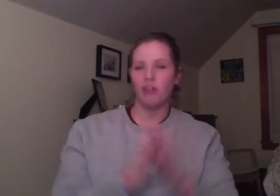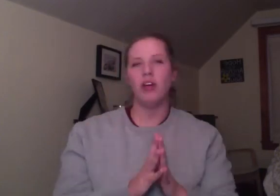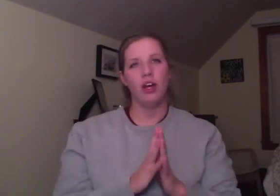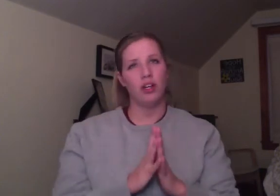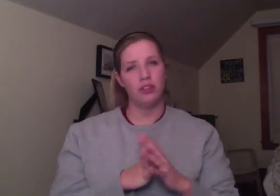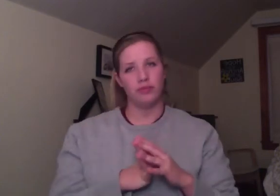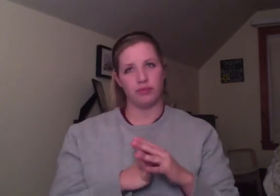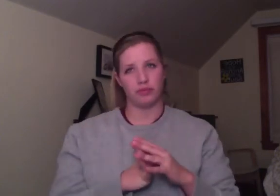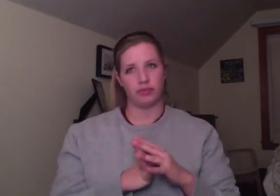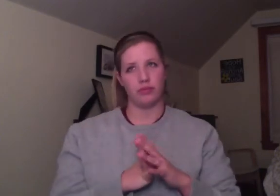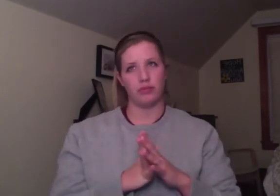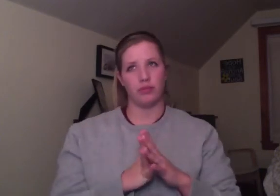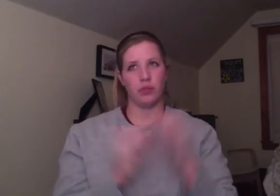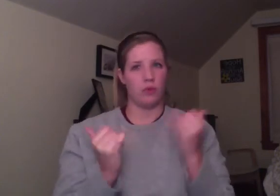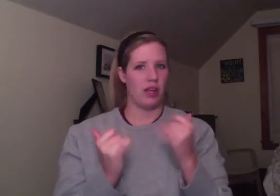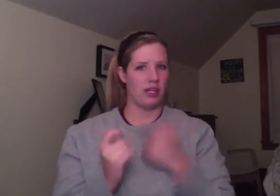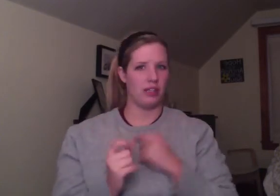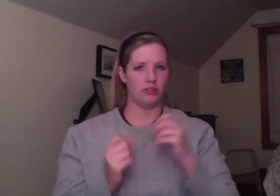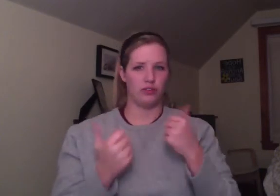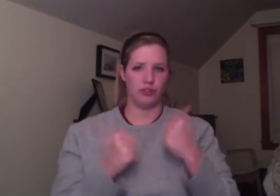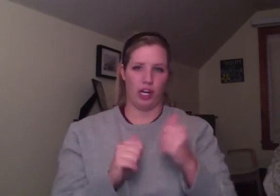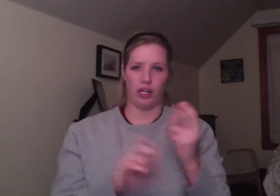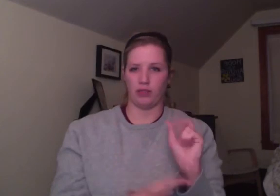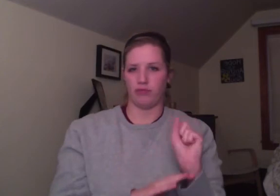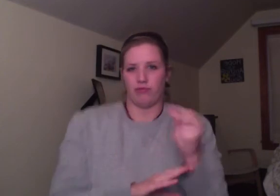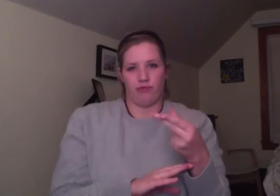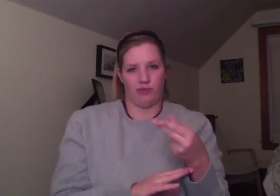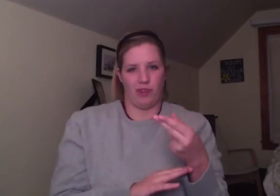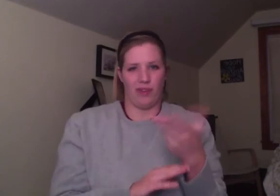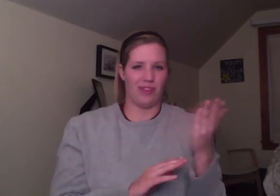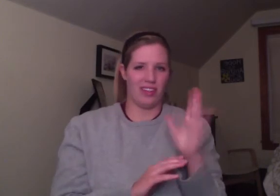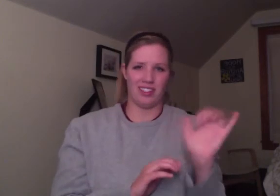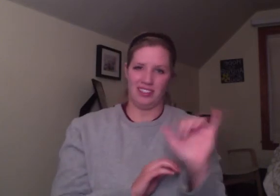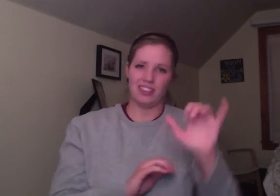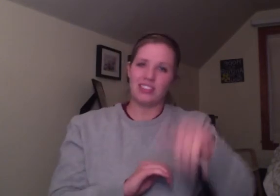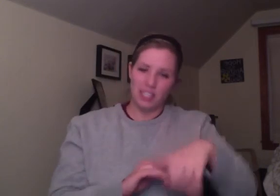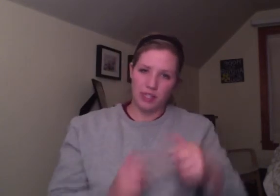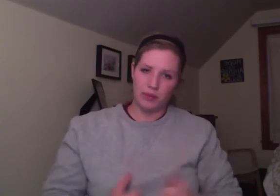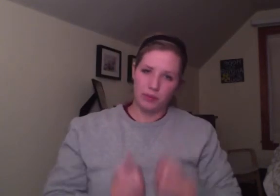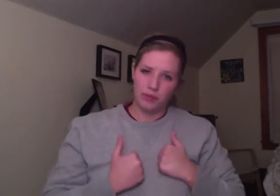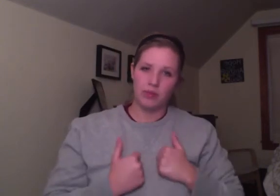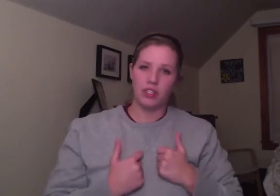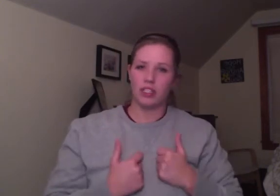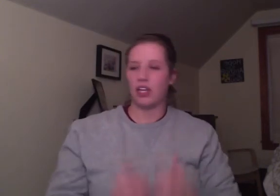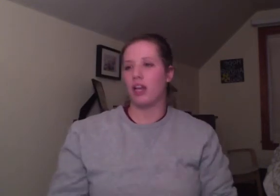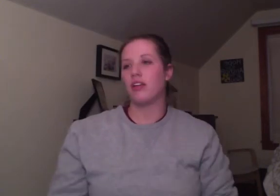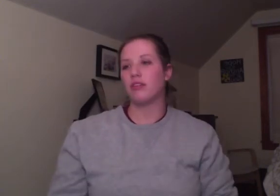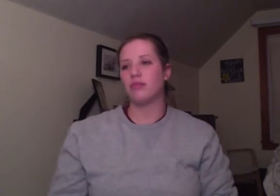right now in my life, and the things that interest me and my opinions. Aside from